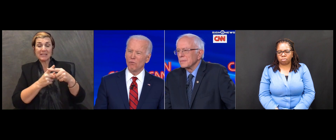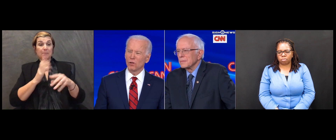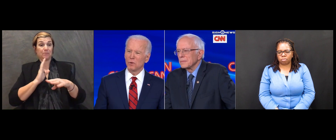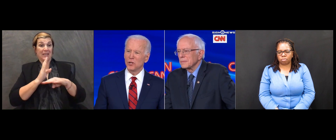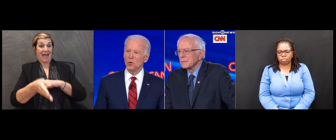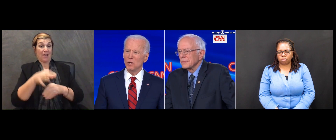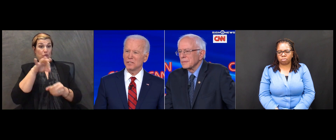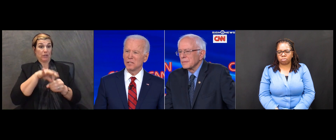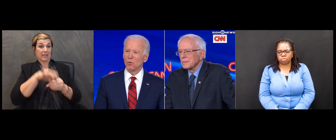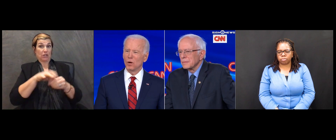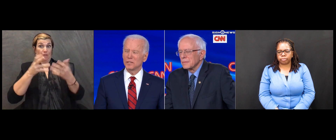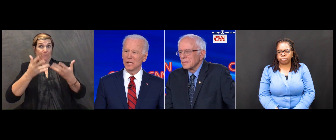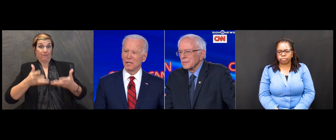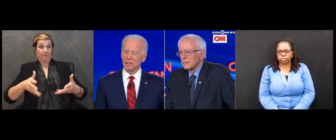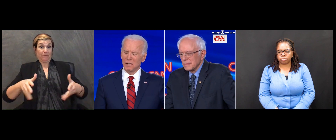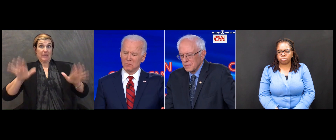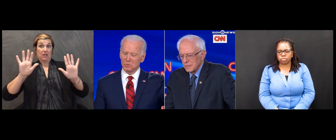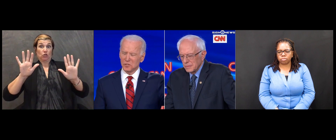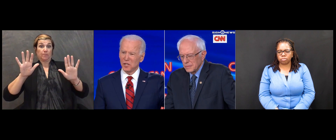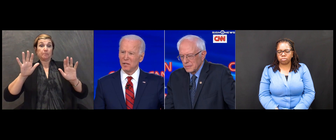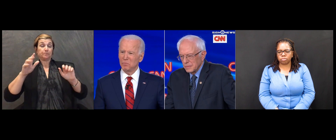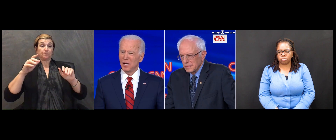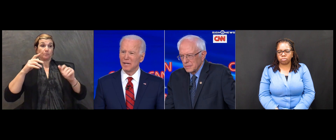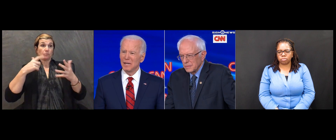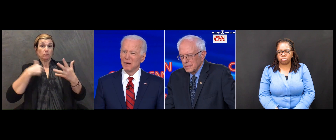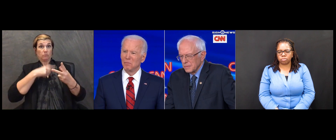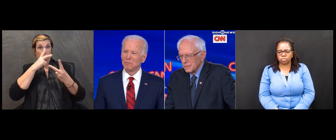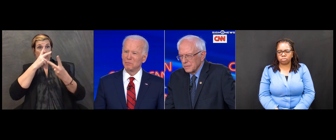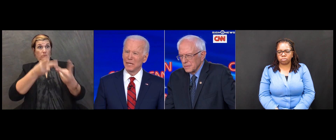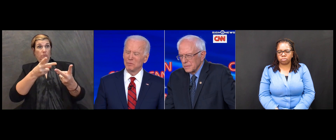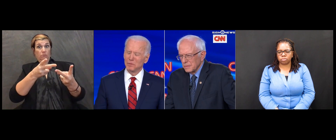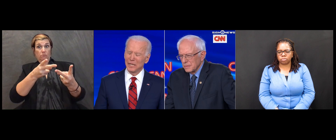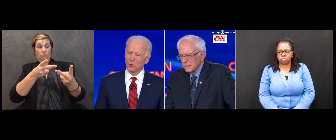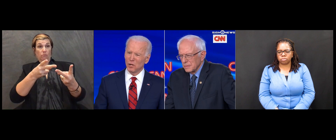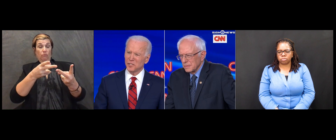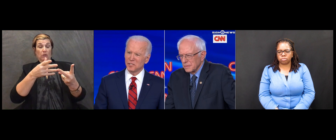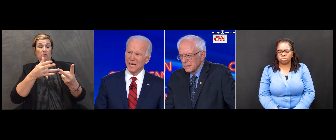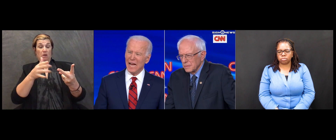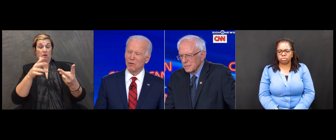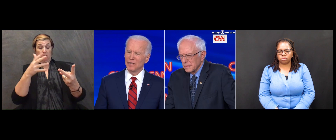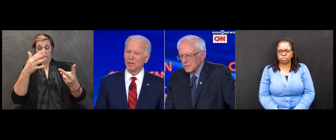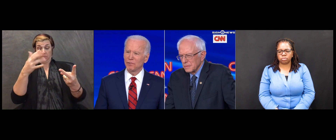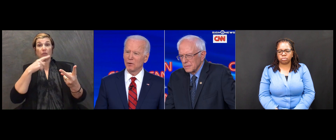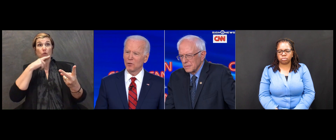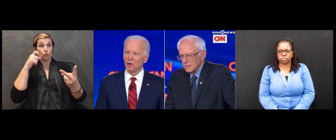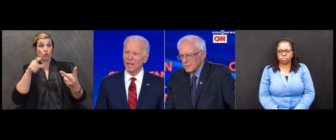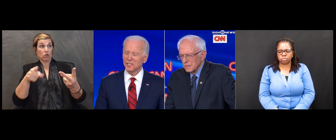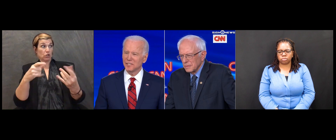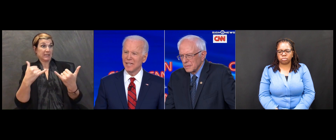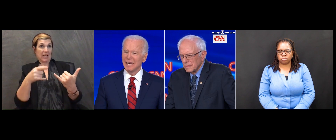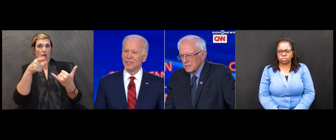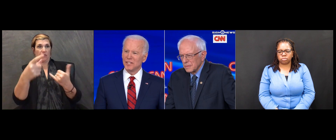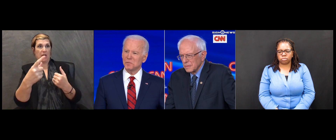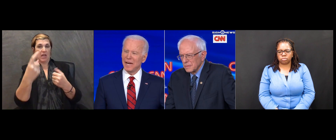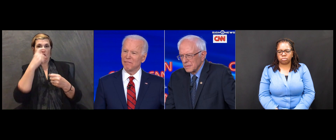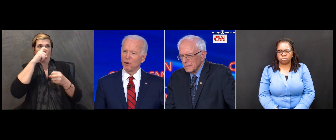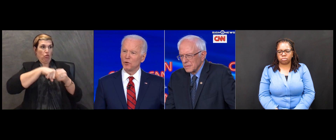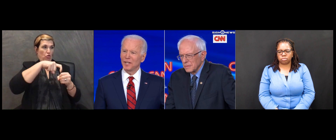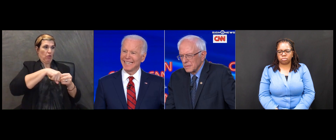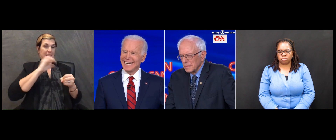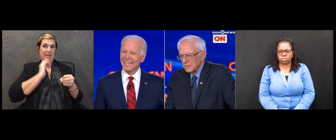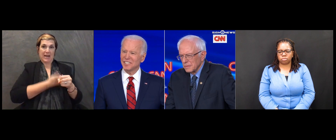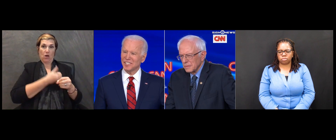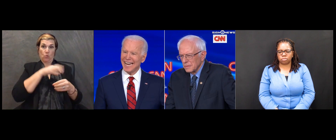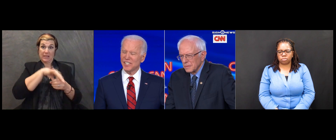all over and we knew what was done by the Russians now in interfering with our elections, this man